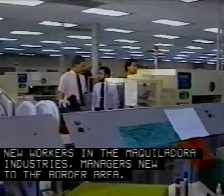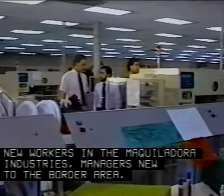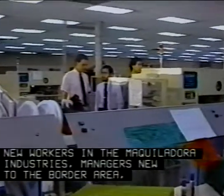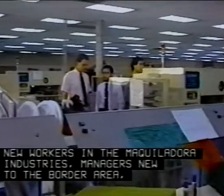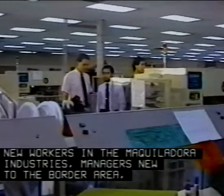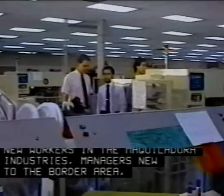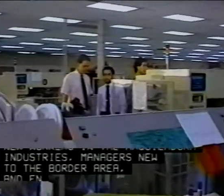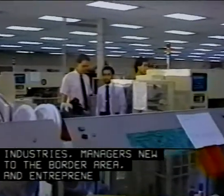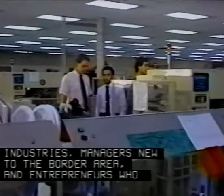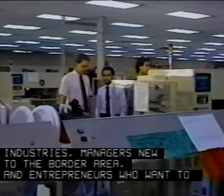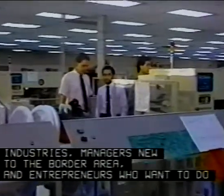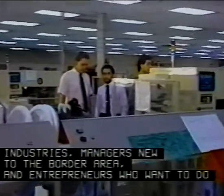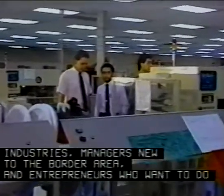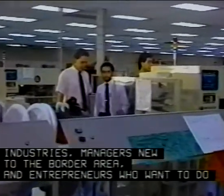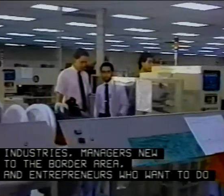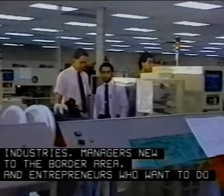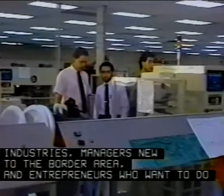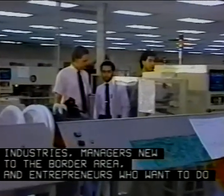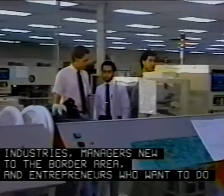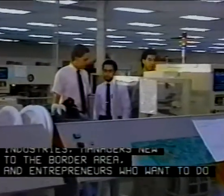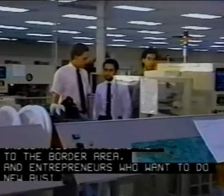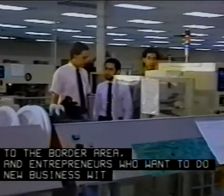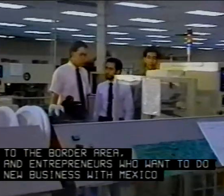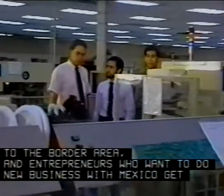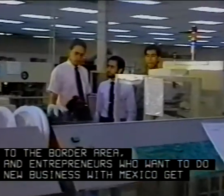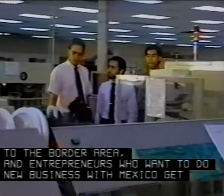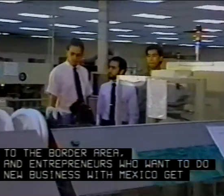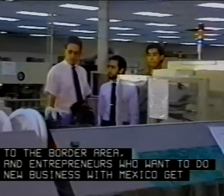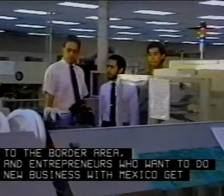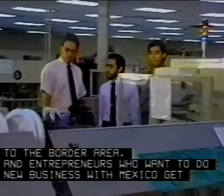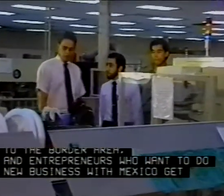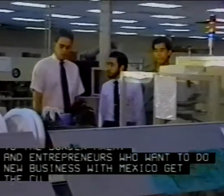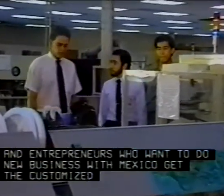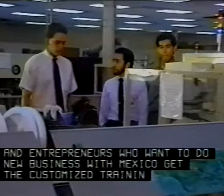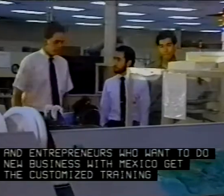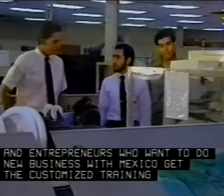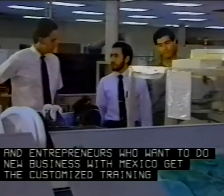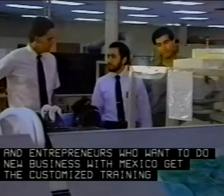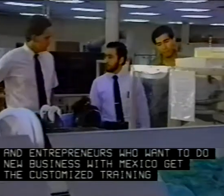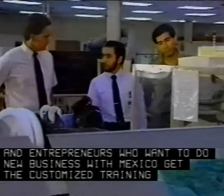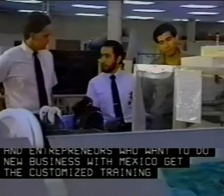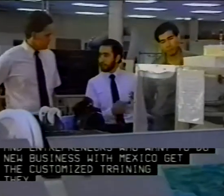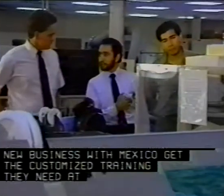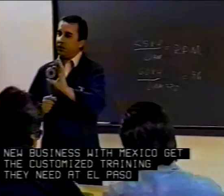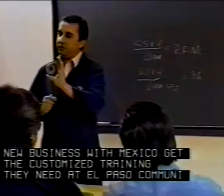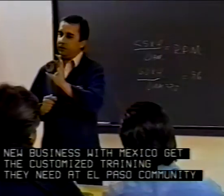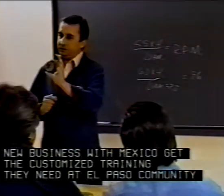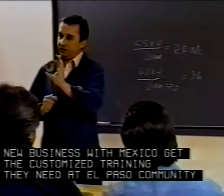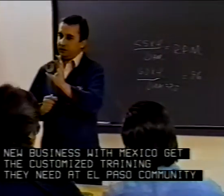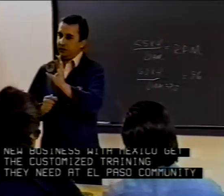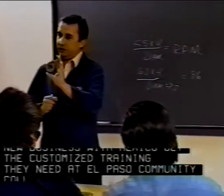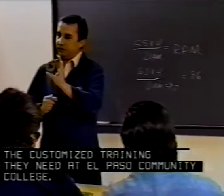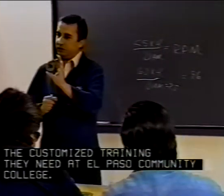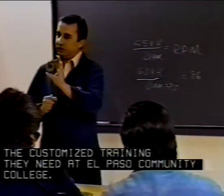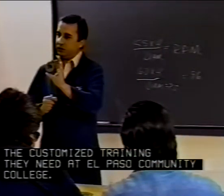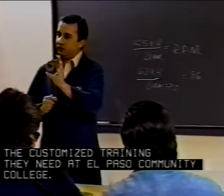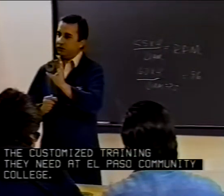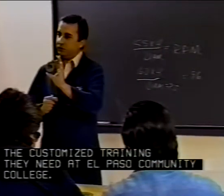who want to do new business with Mexico get the customized training they need at El Paso Community College.